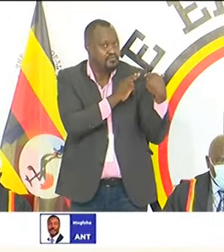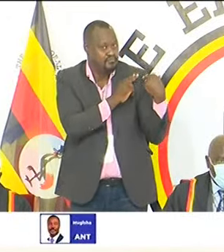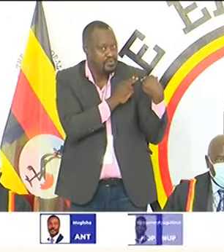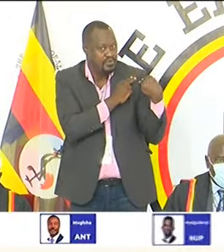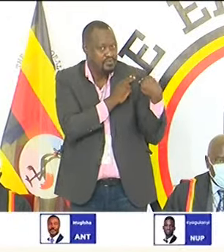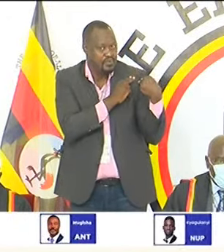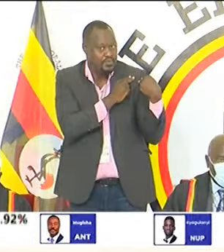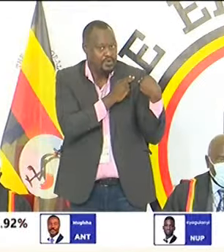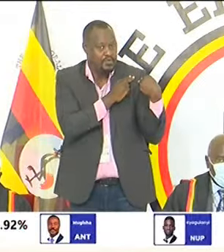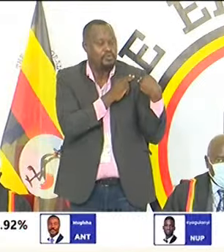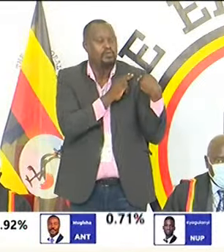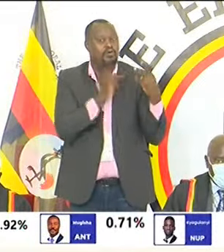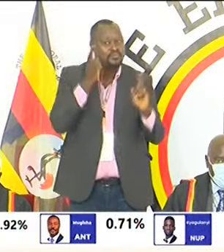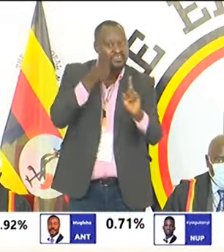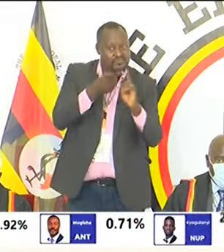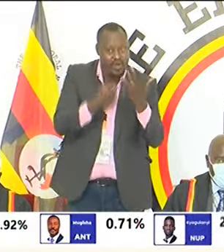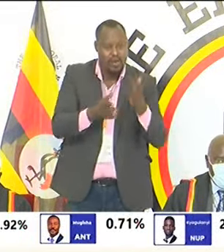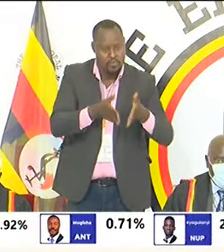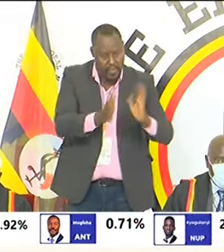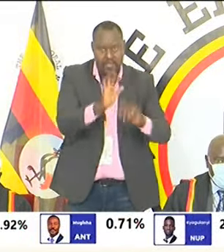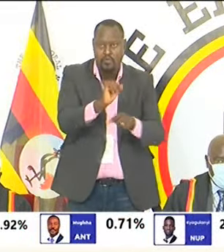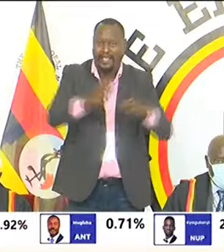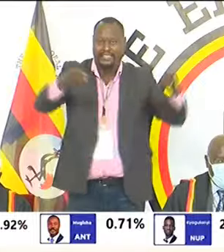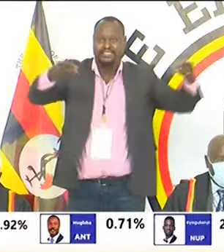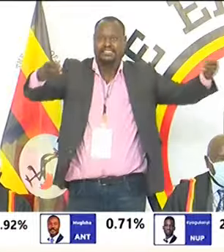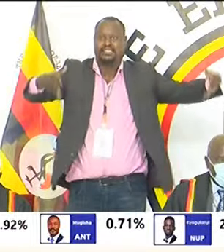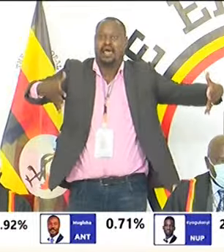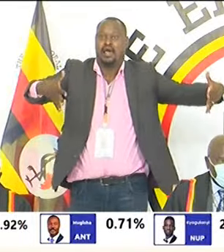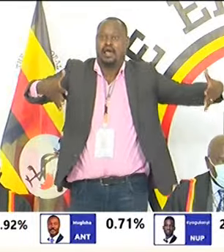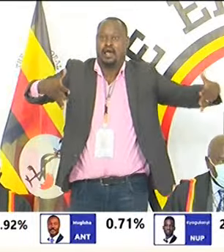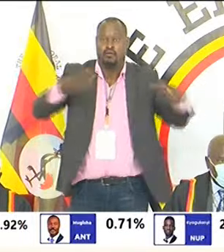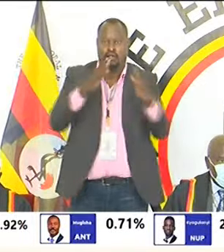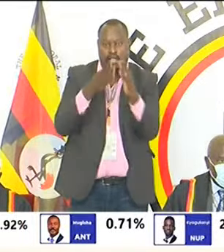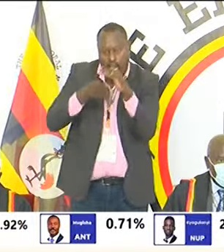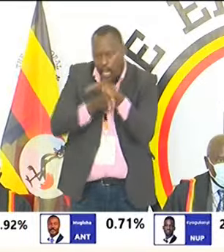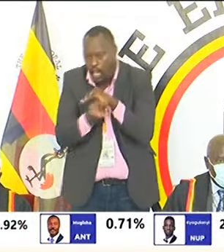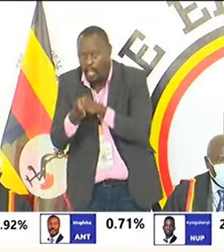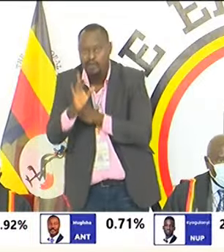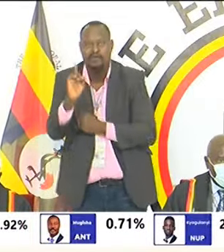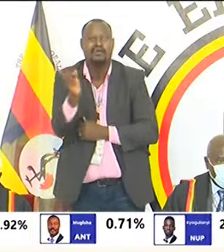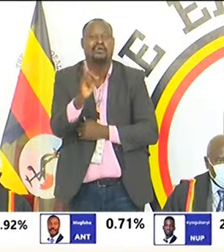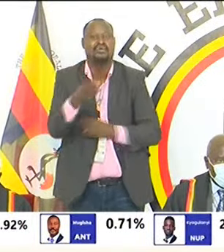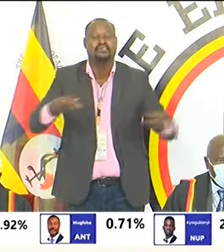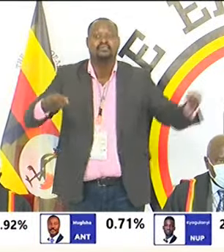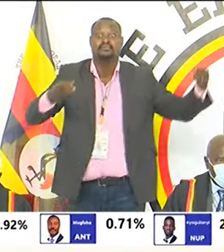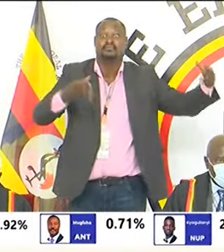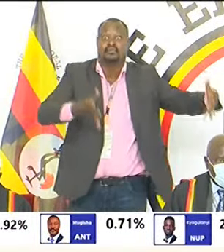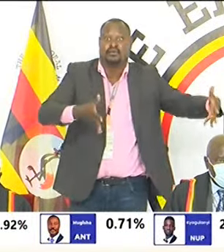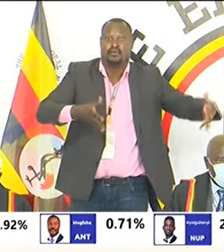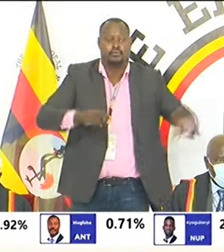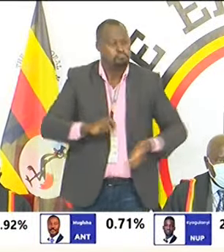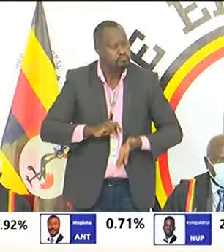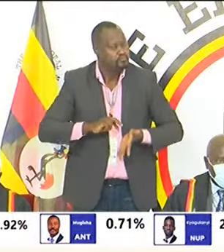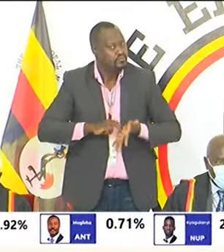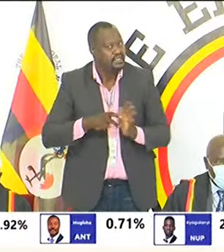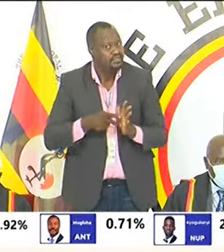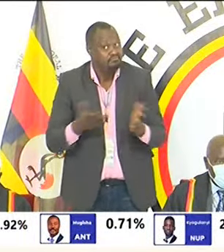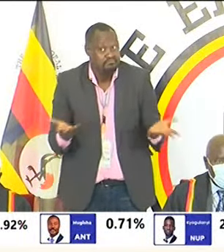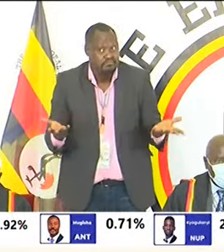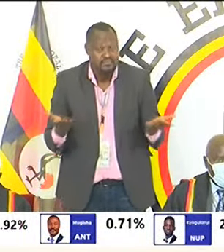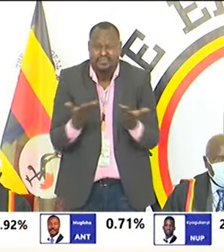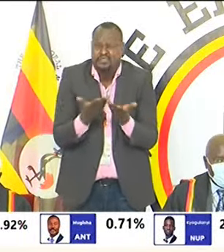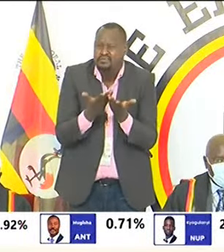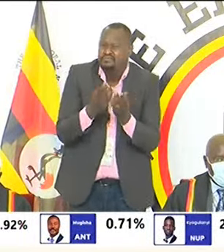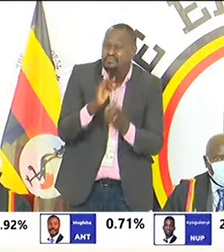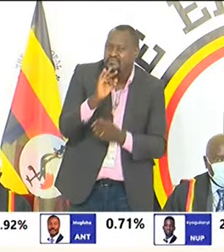espousing and promoting transparency. And for that matter, anything that we feel